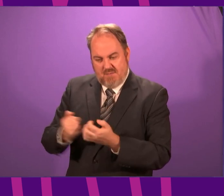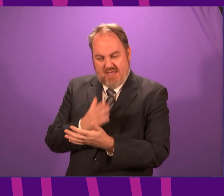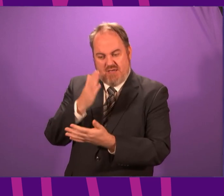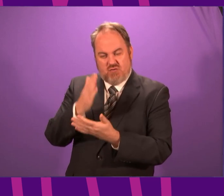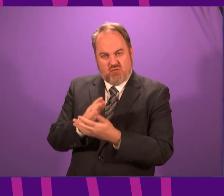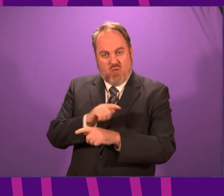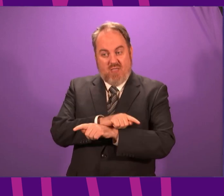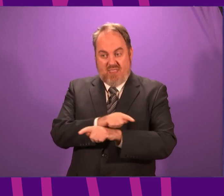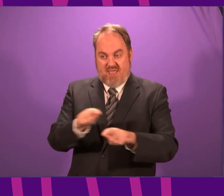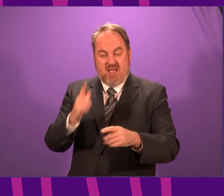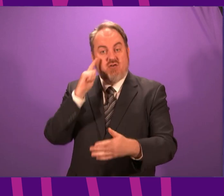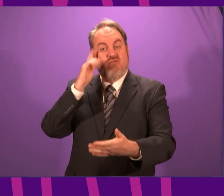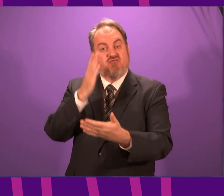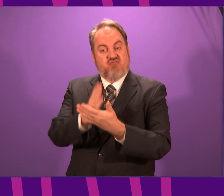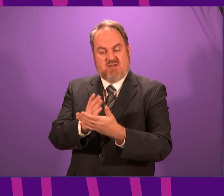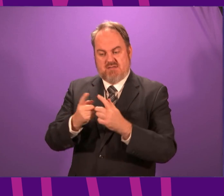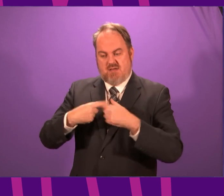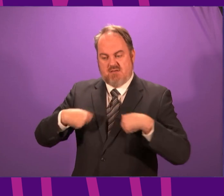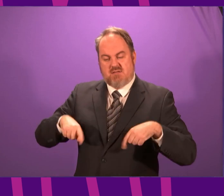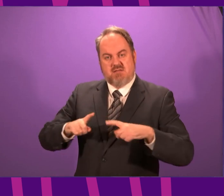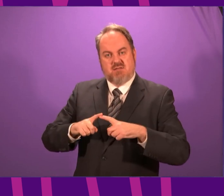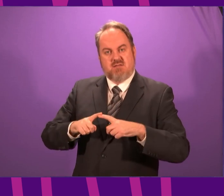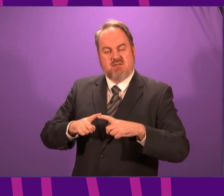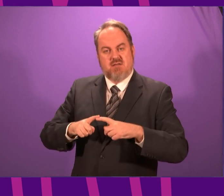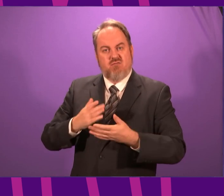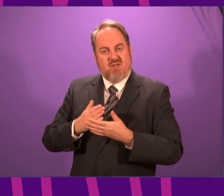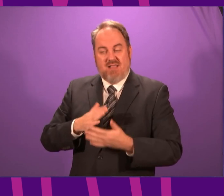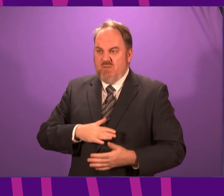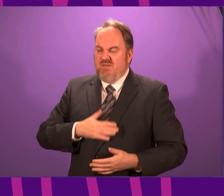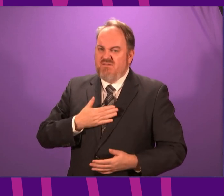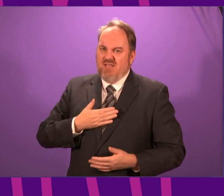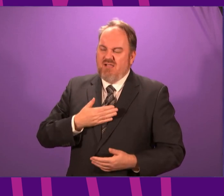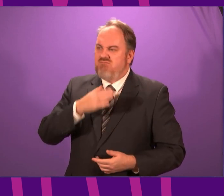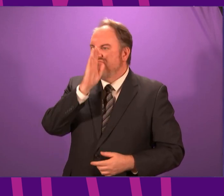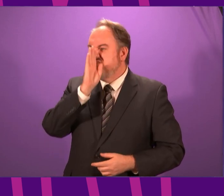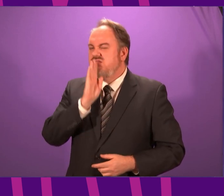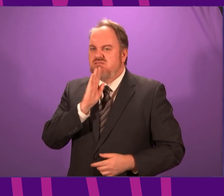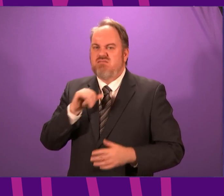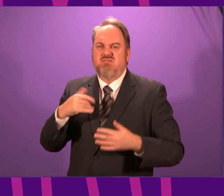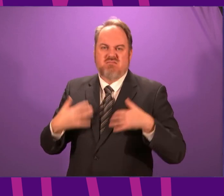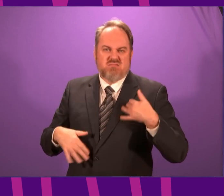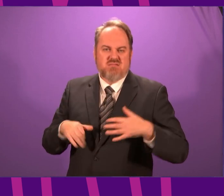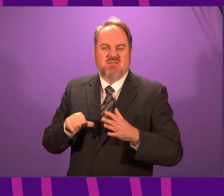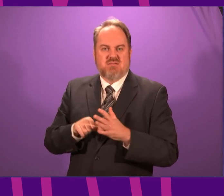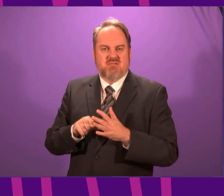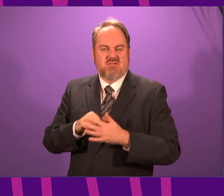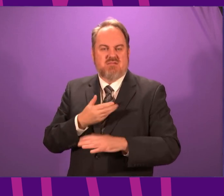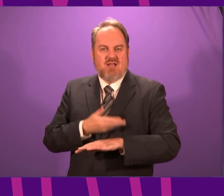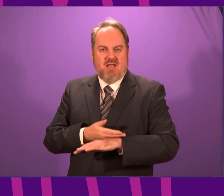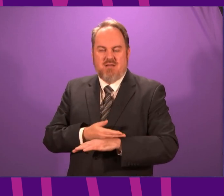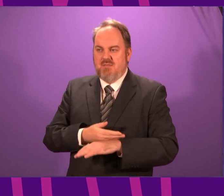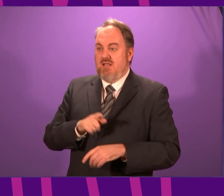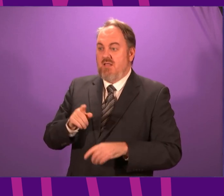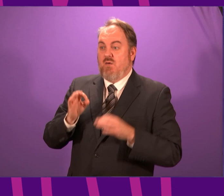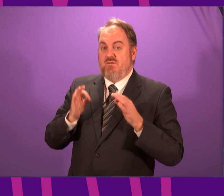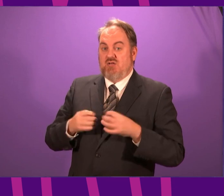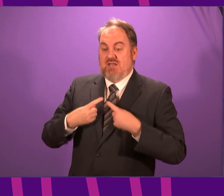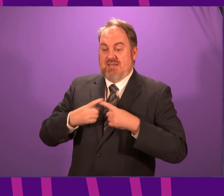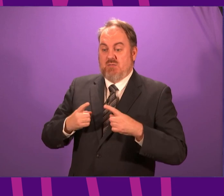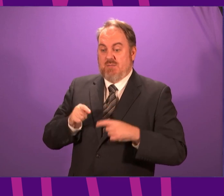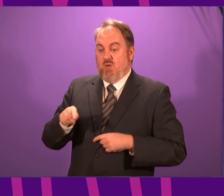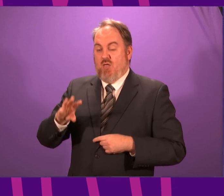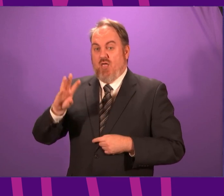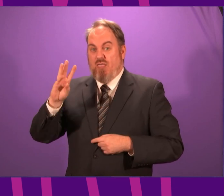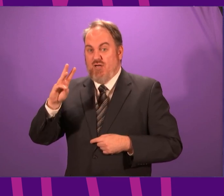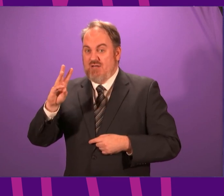ordinary people. It already feels grim as we wait the official announcement on Thursday, and the First Minister has given us a rough